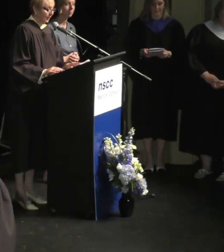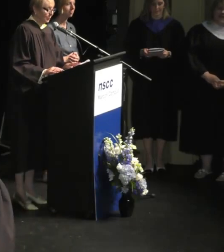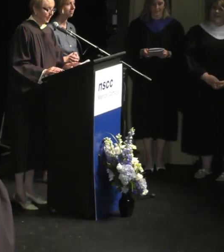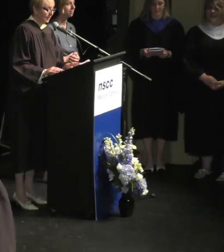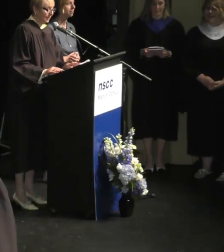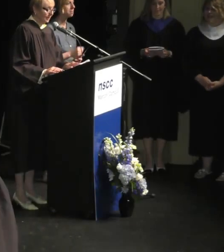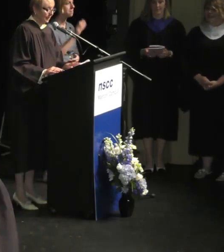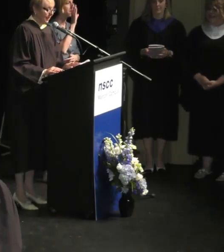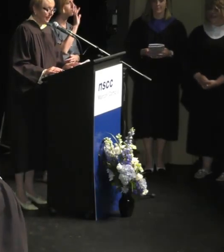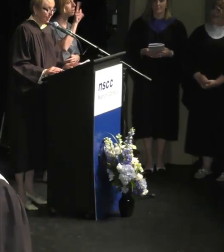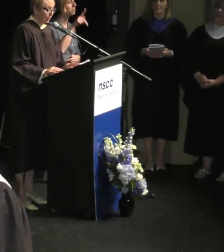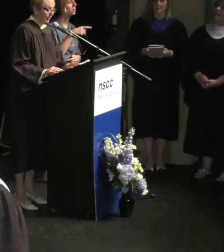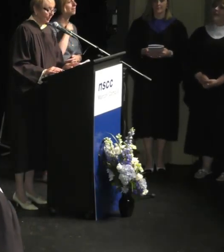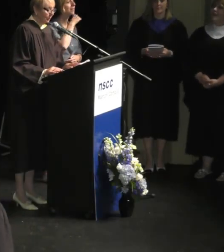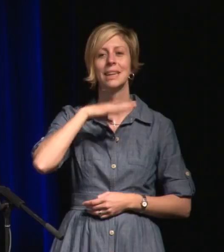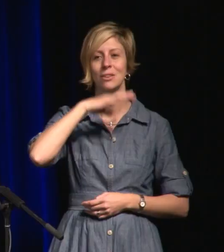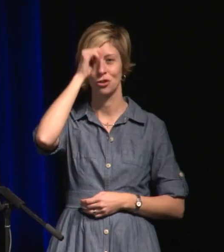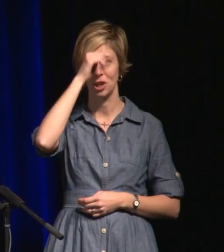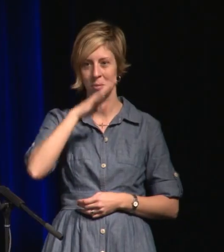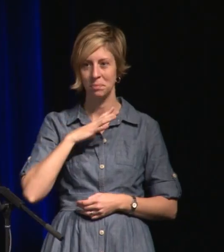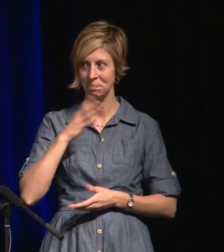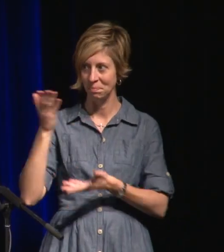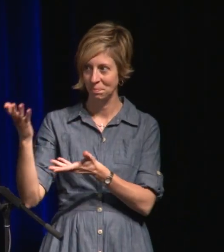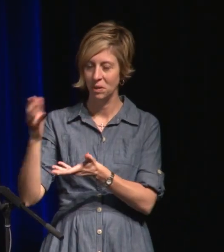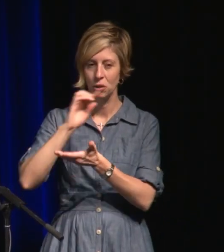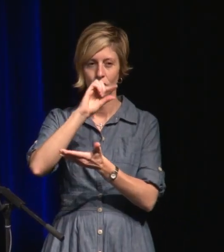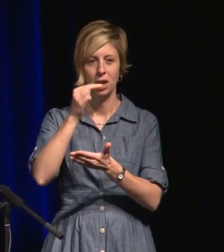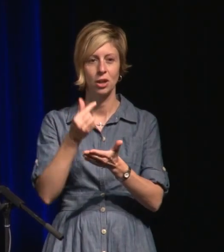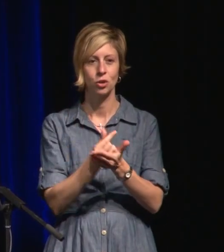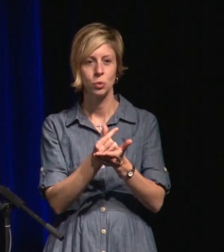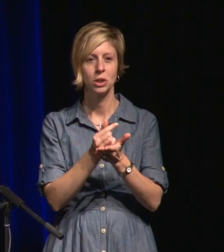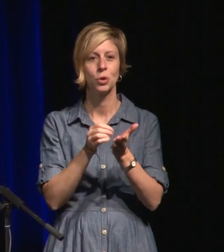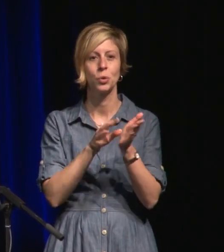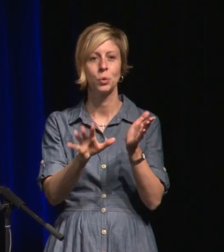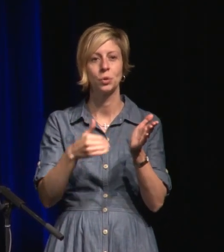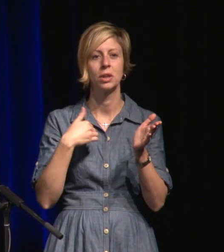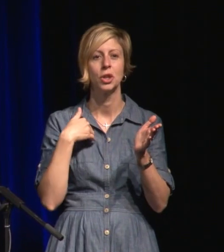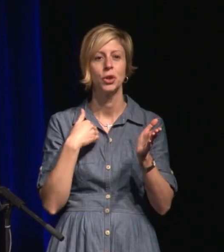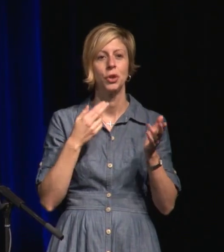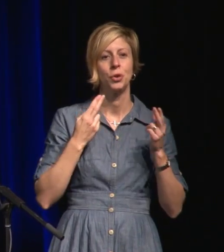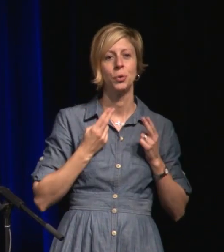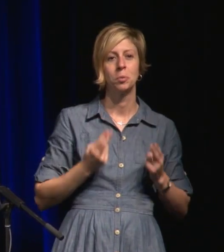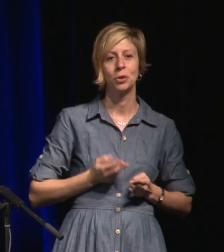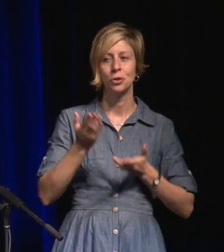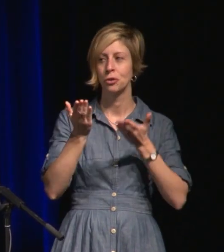Madam Vice President, ladies and gentlemen, the graduates in Human Services.